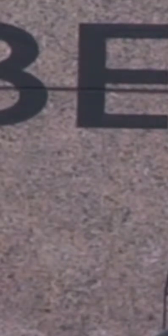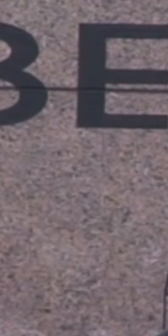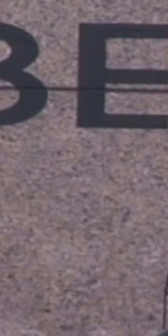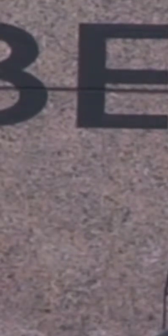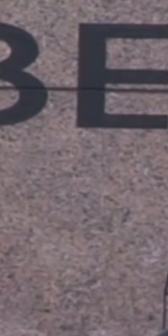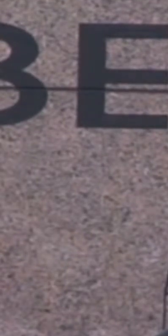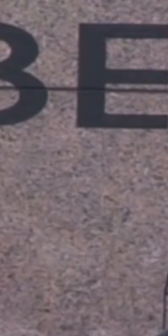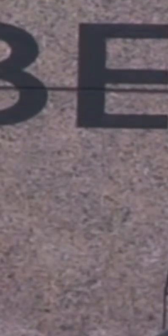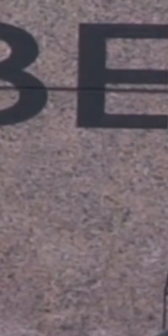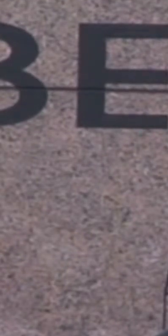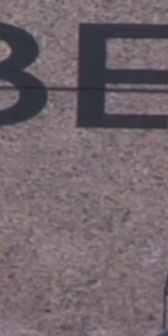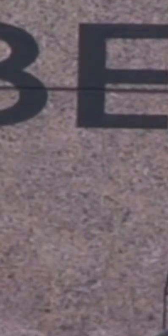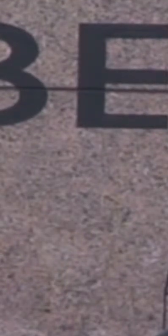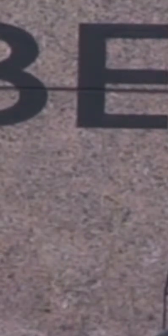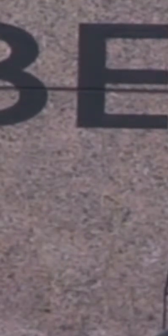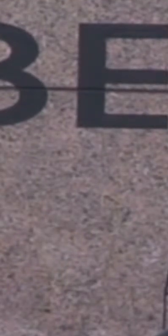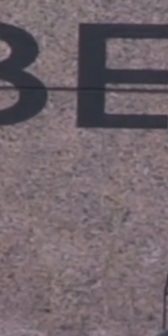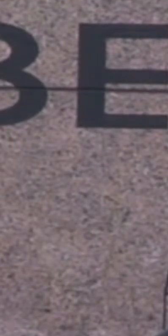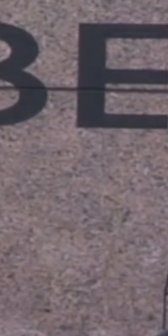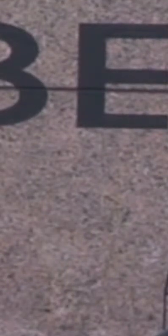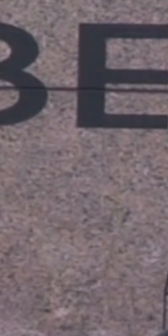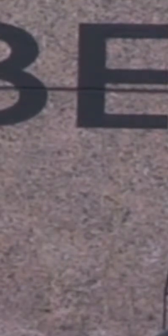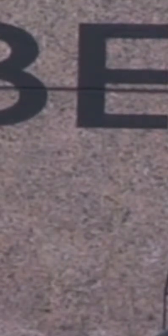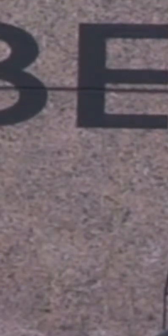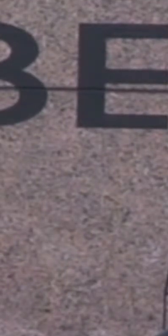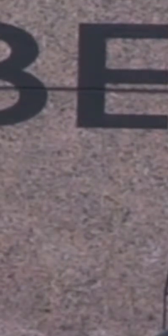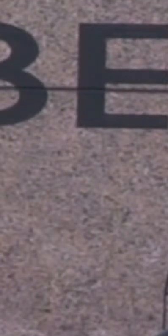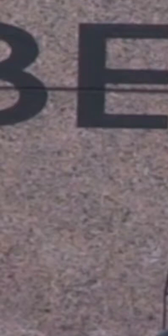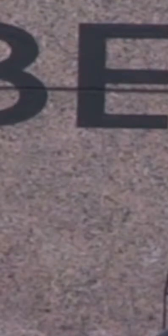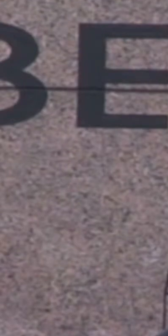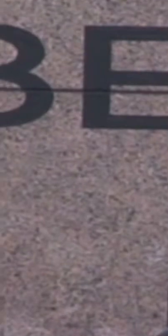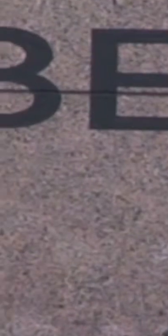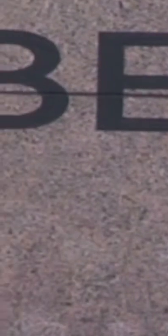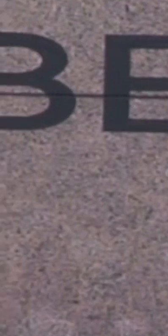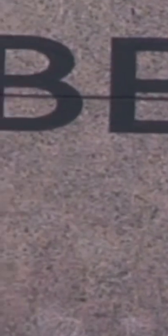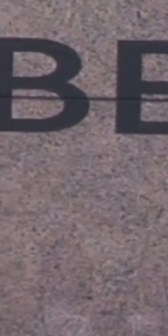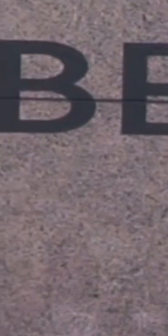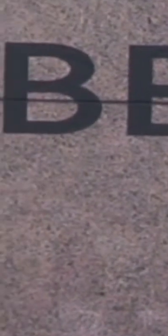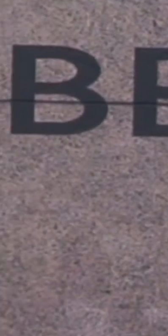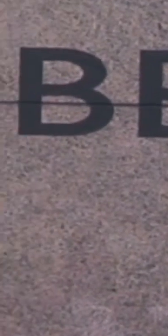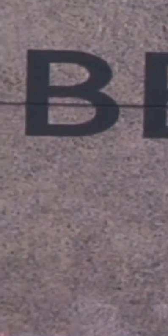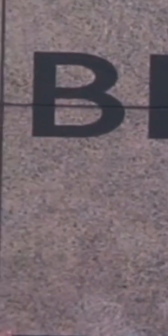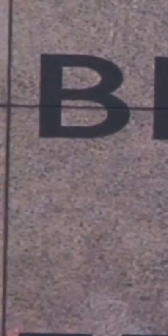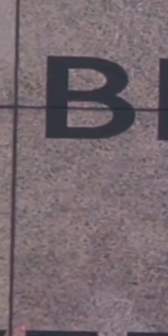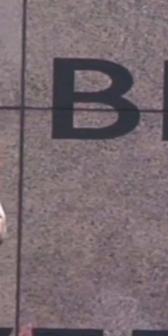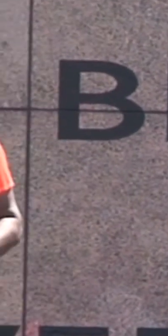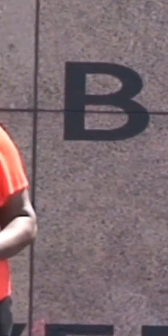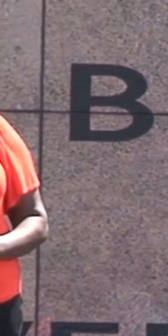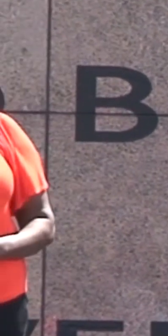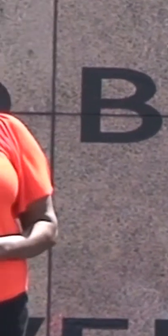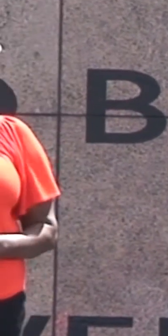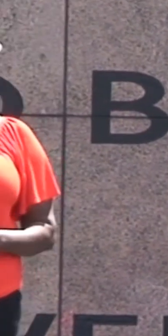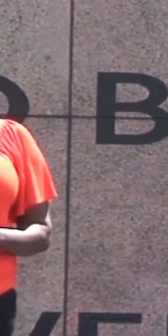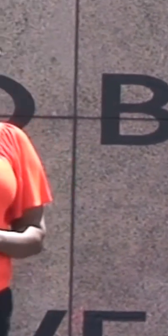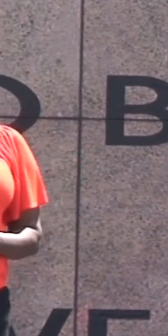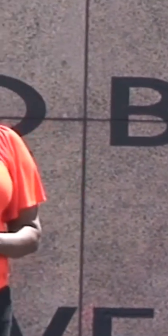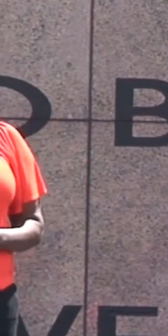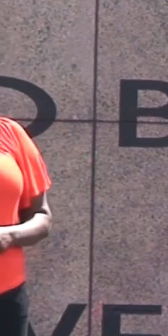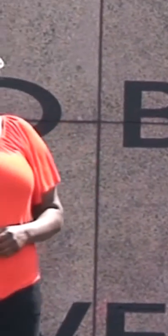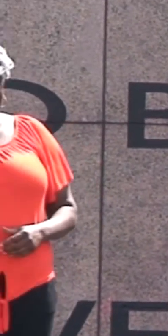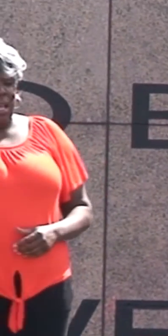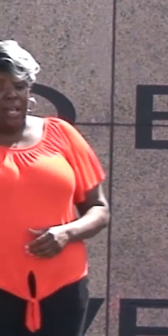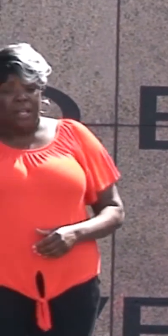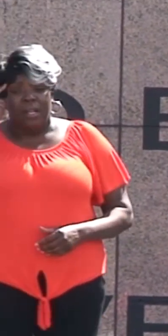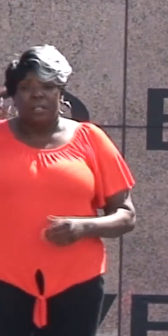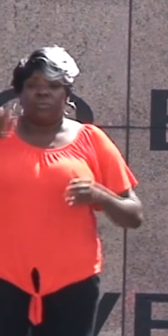wake up Now I'm awake So every day I'll speak my mind Paving the